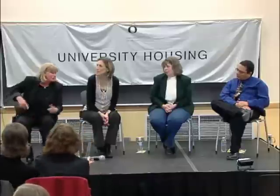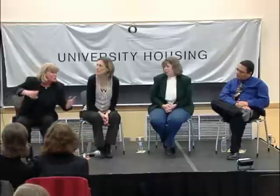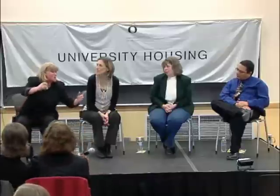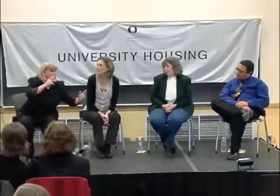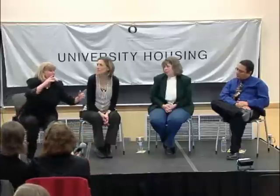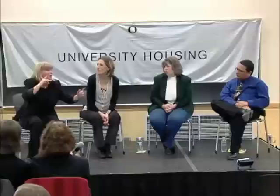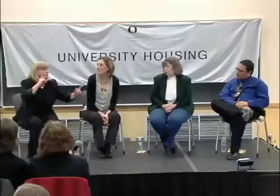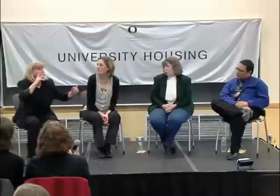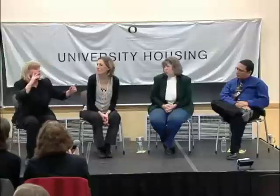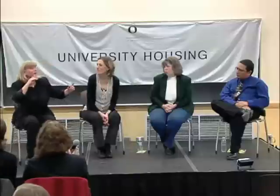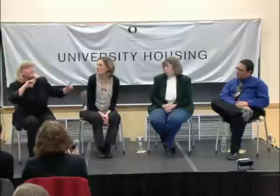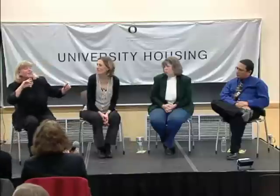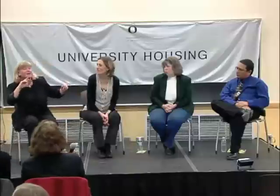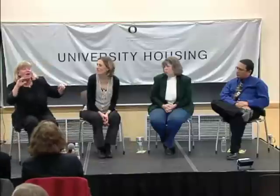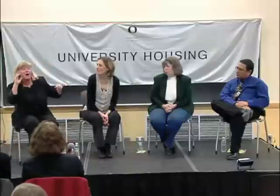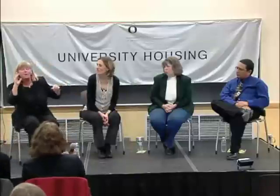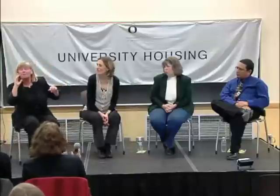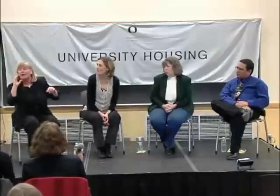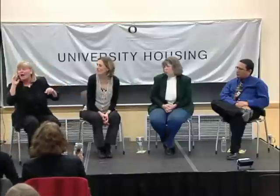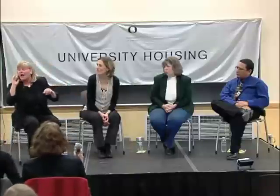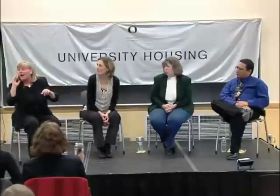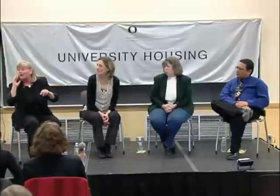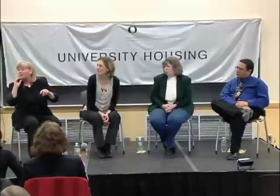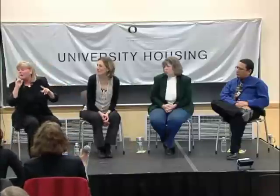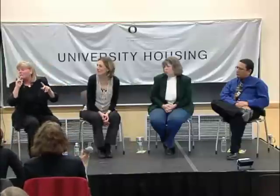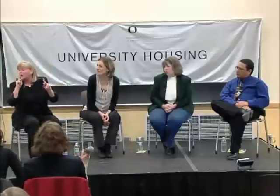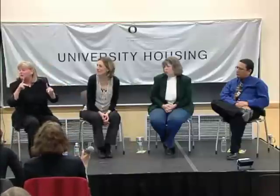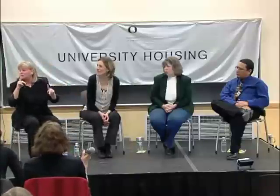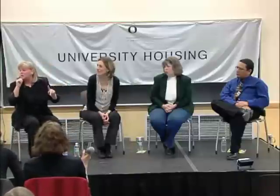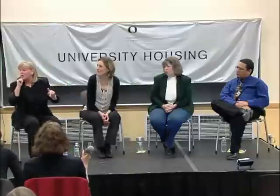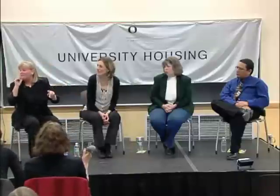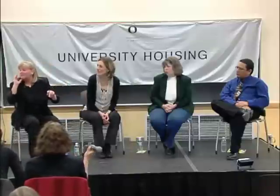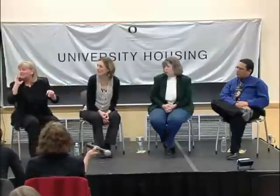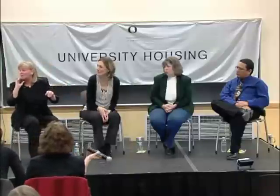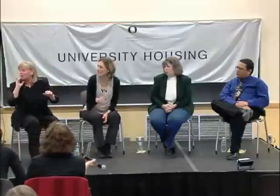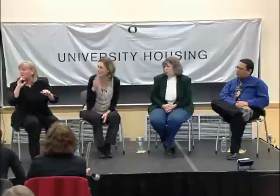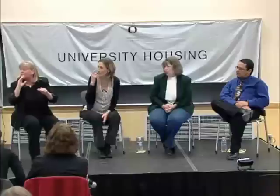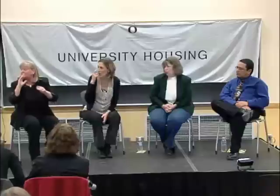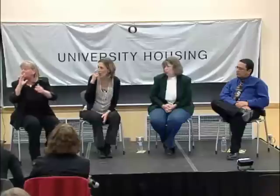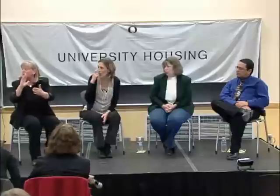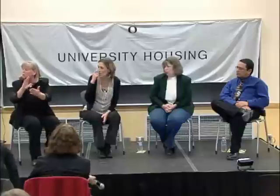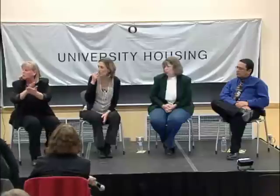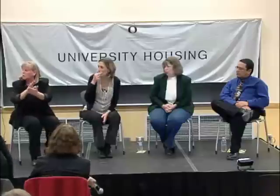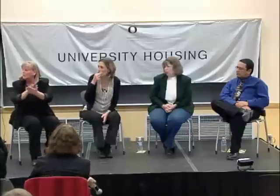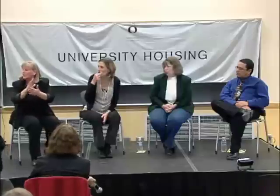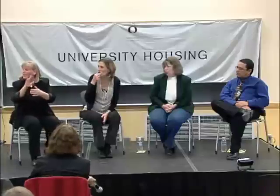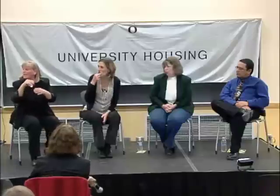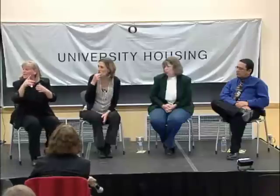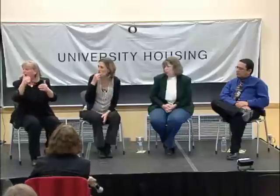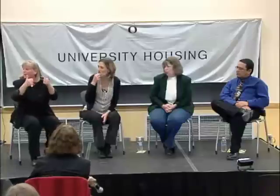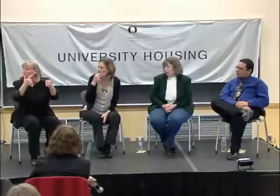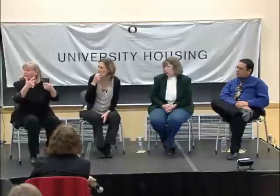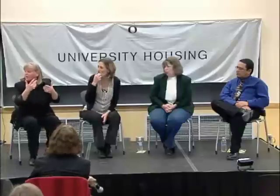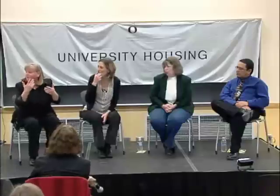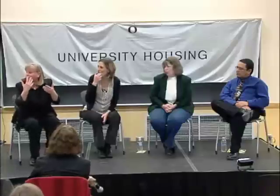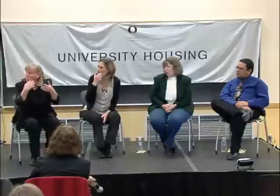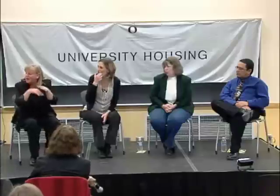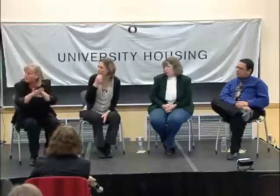So for the persons who have experienced schooling in either the mainstream